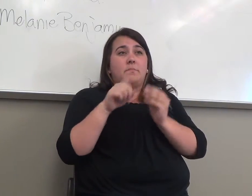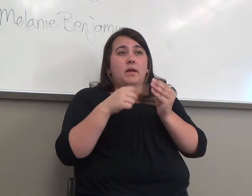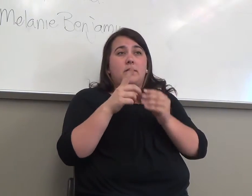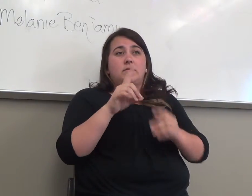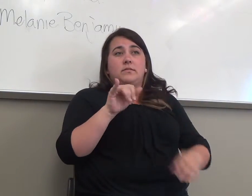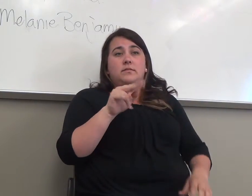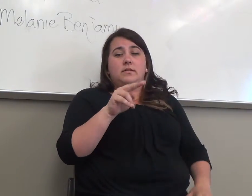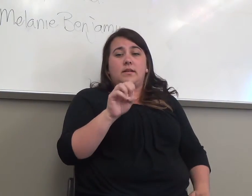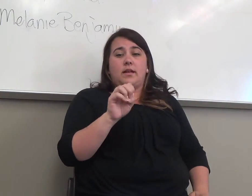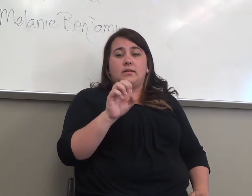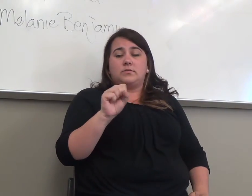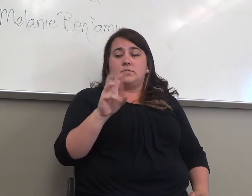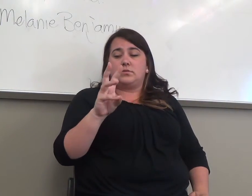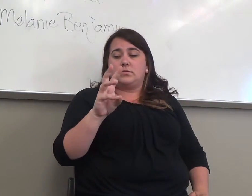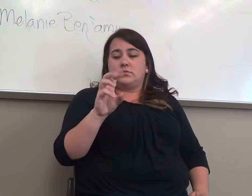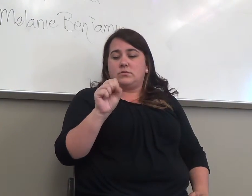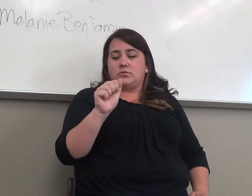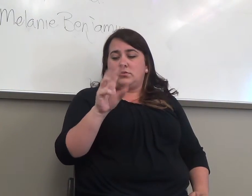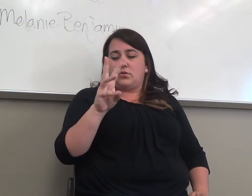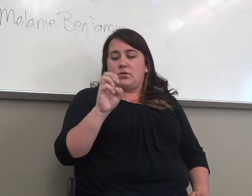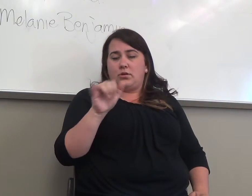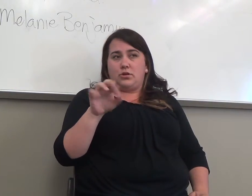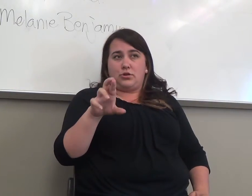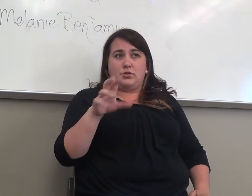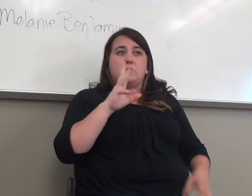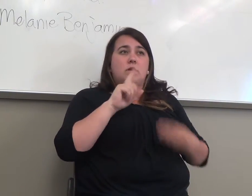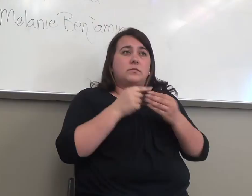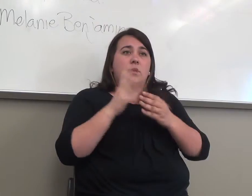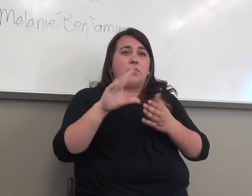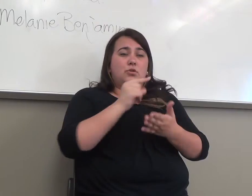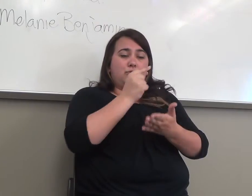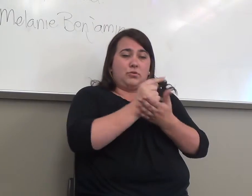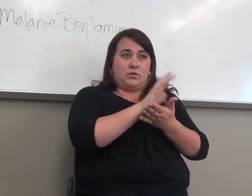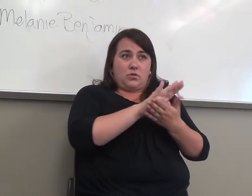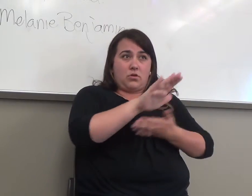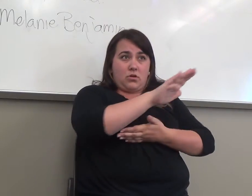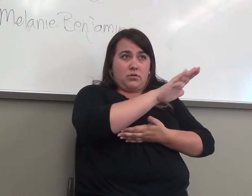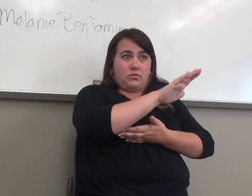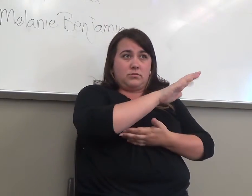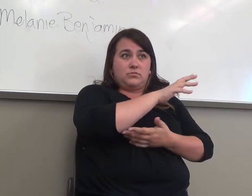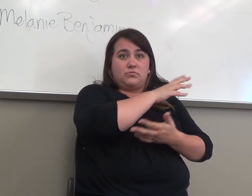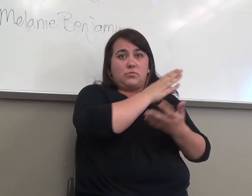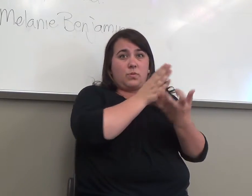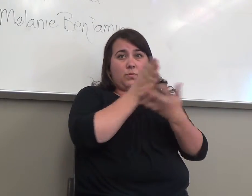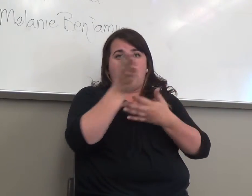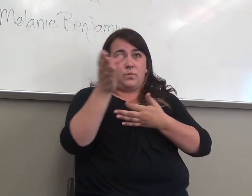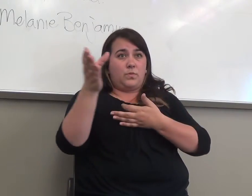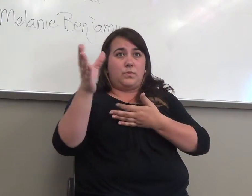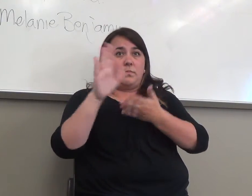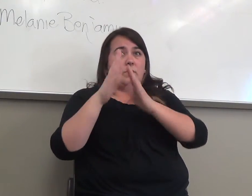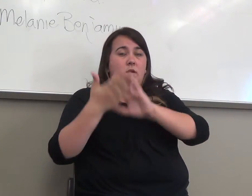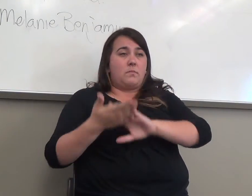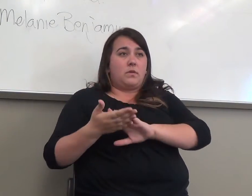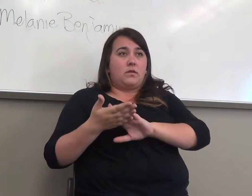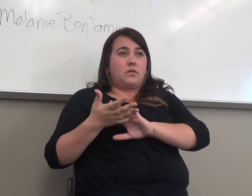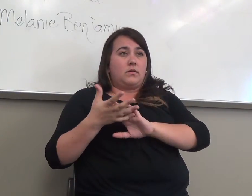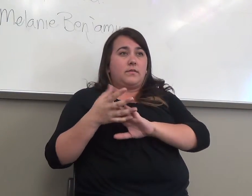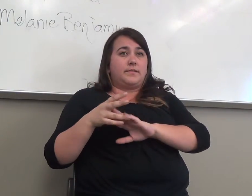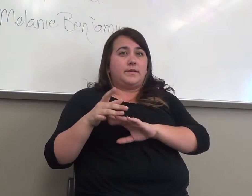her graduation from college up into becoming a